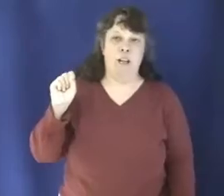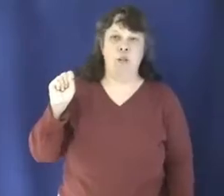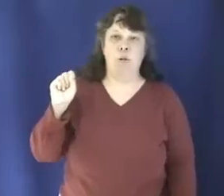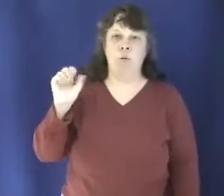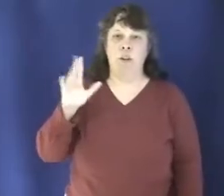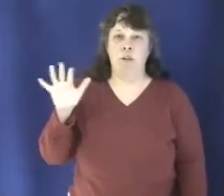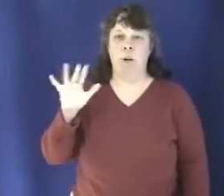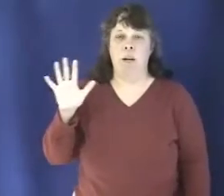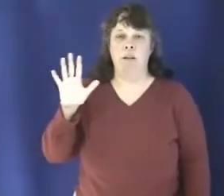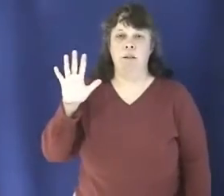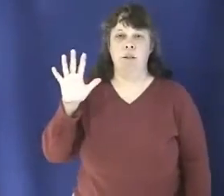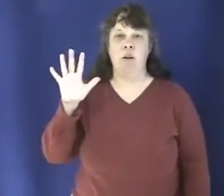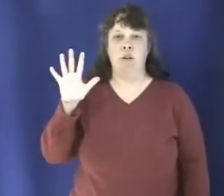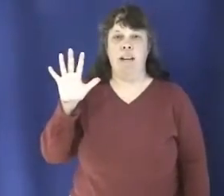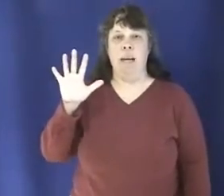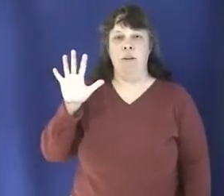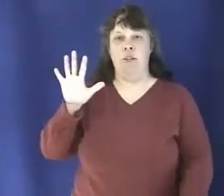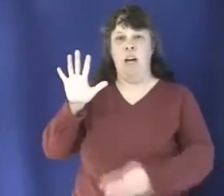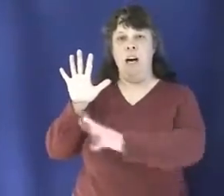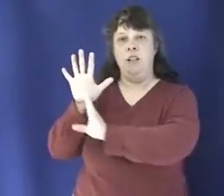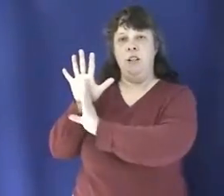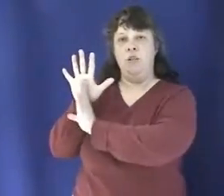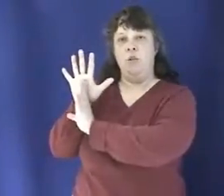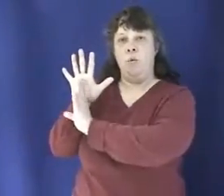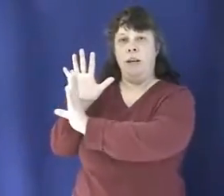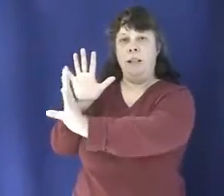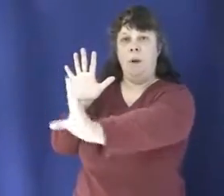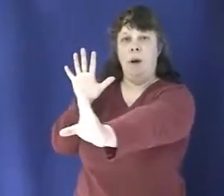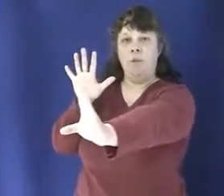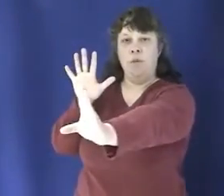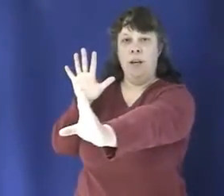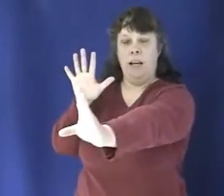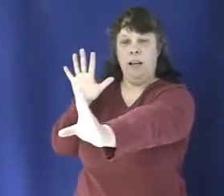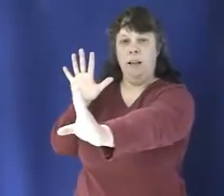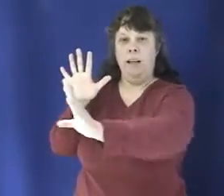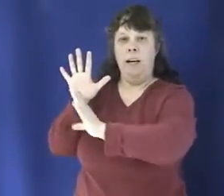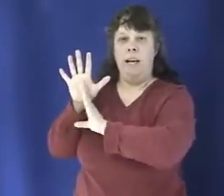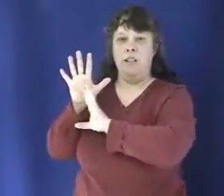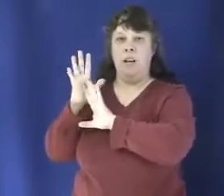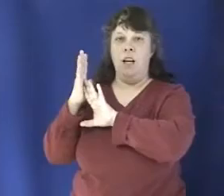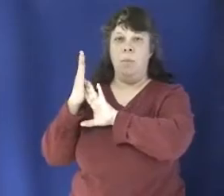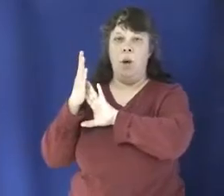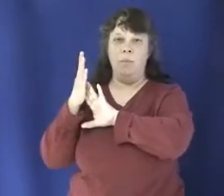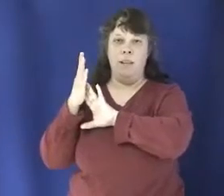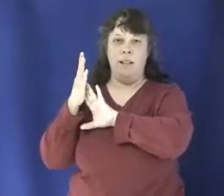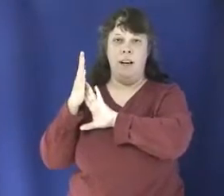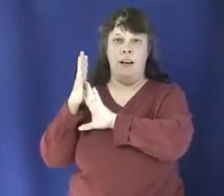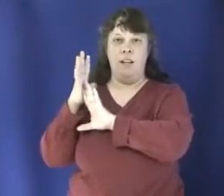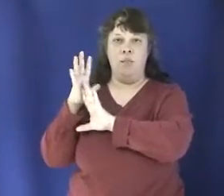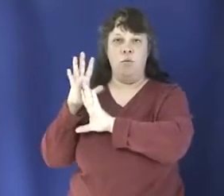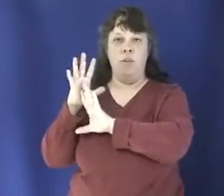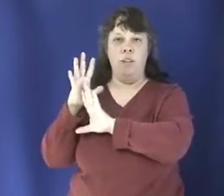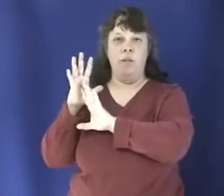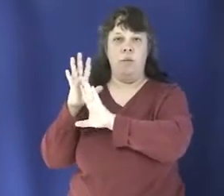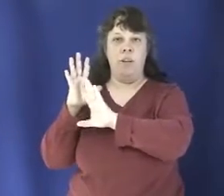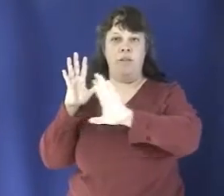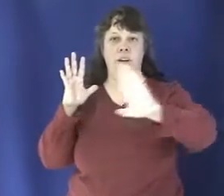As you fingerspell, notice the hand is not directly palm straight ahead, and it's not palm to the side. It's at roughly a